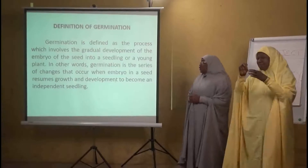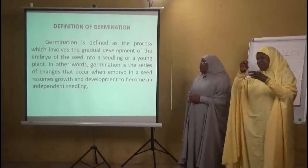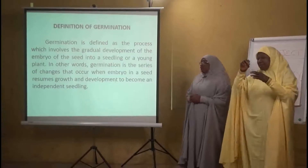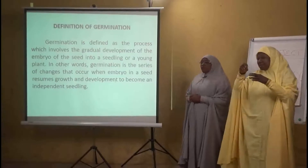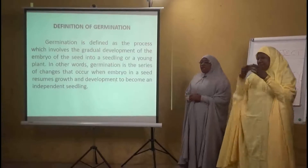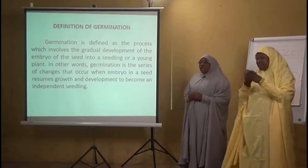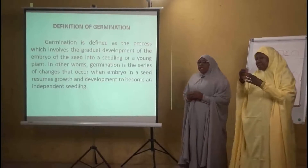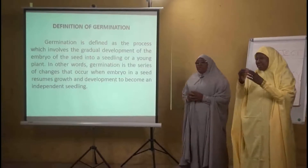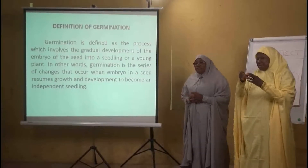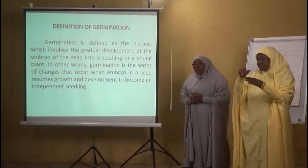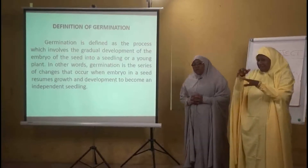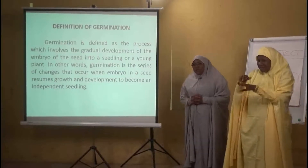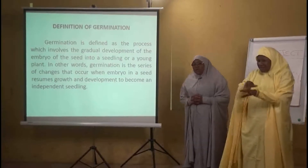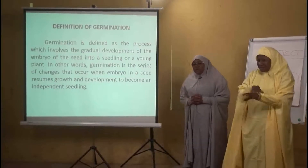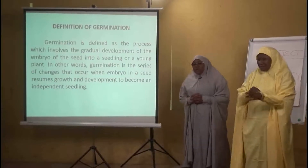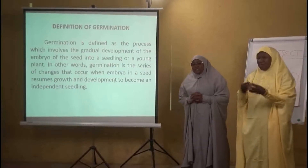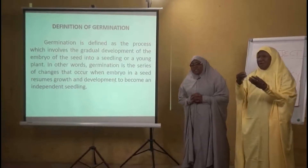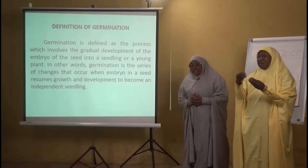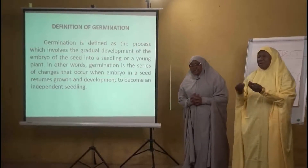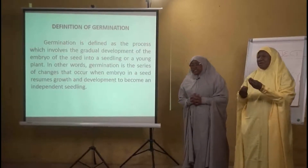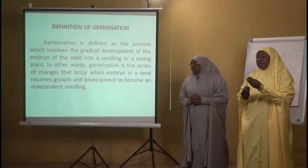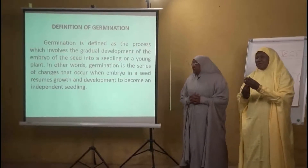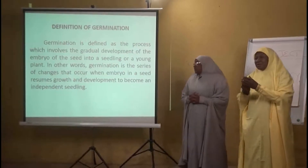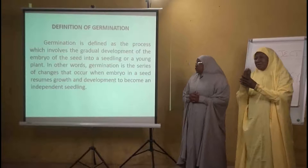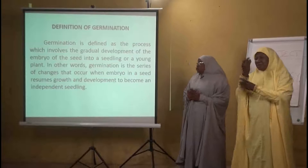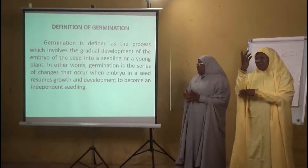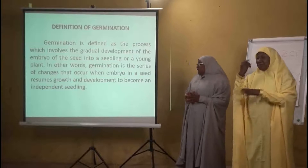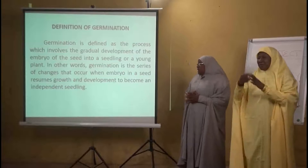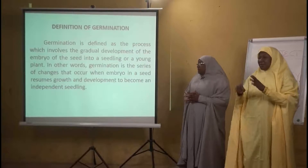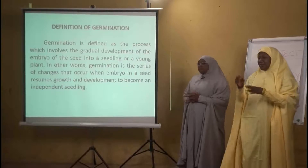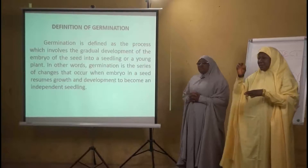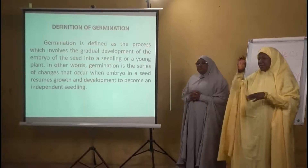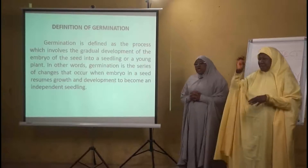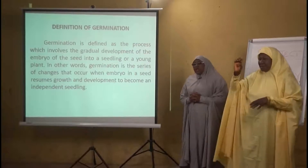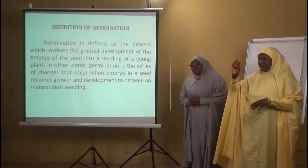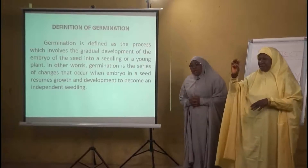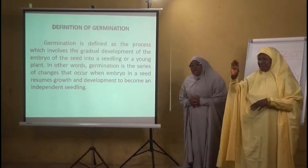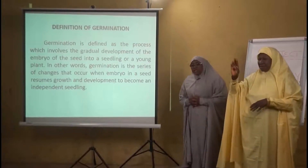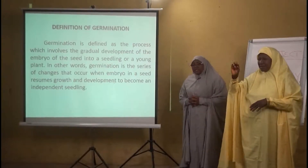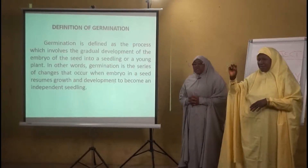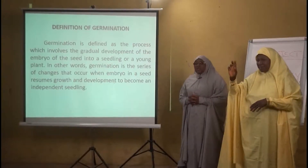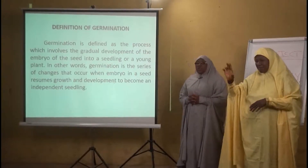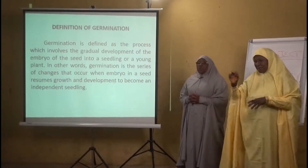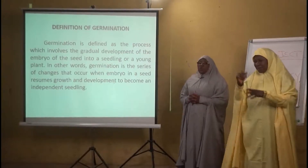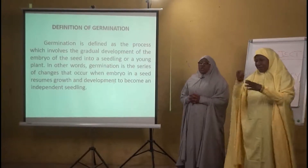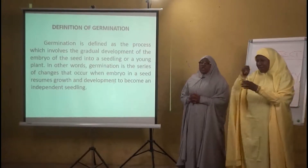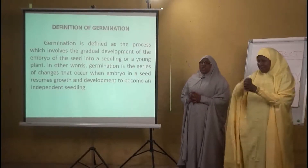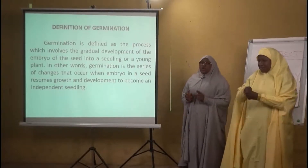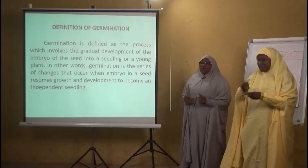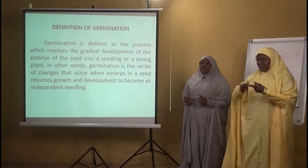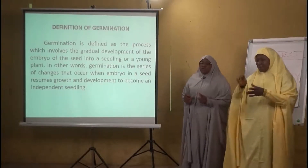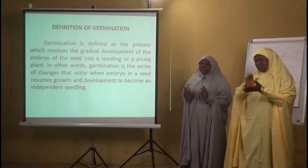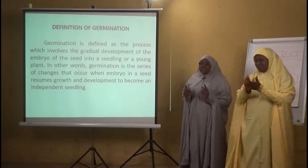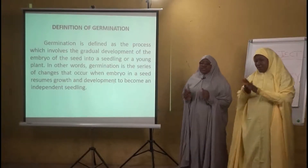development of the embryo of a seed to become a young plant or